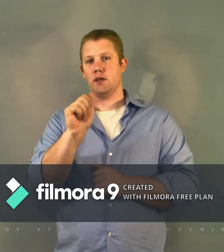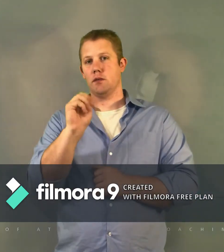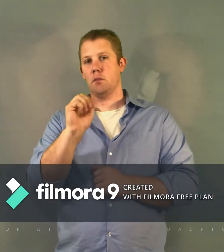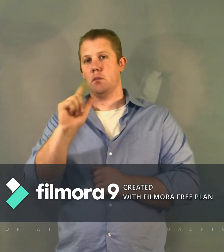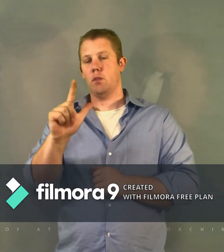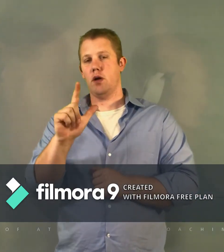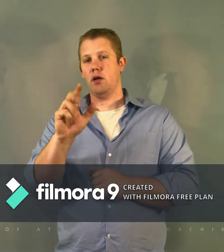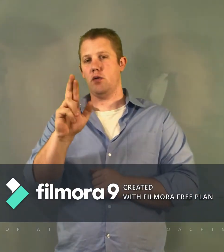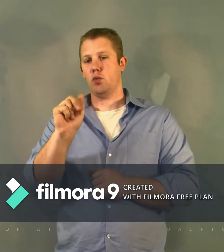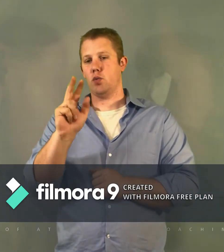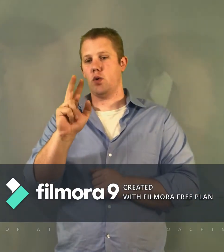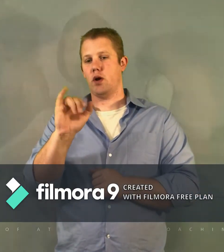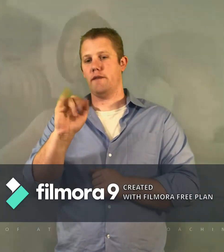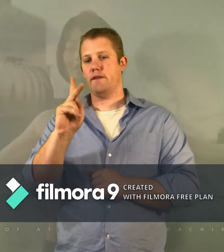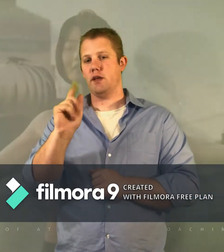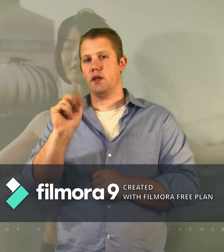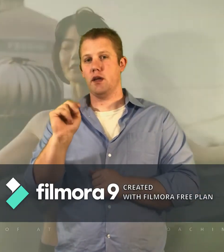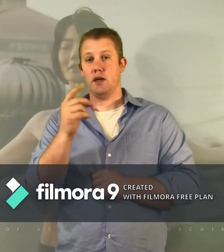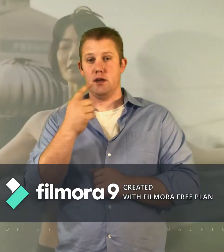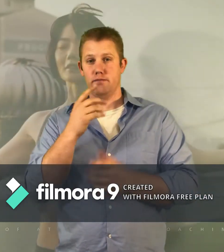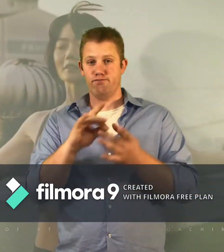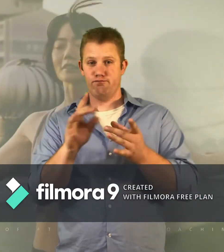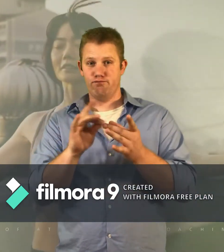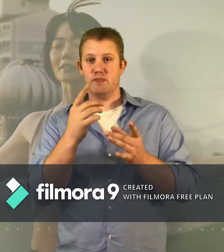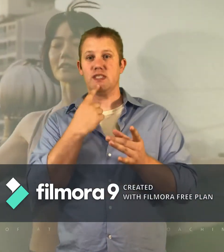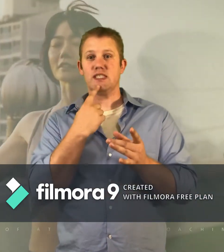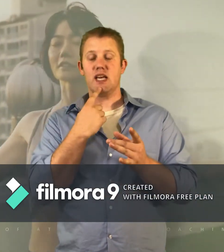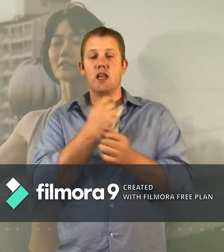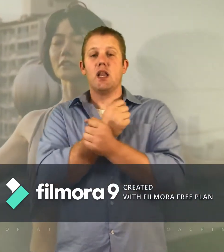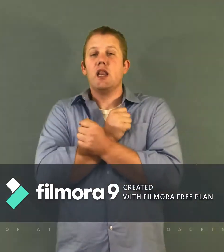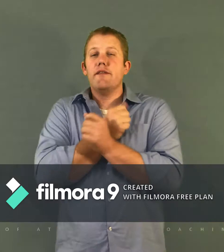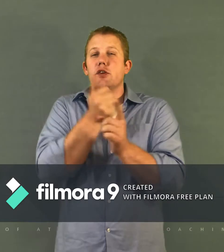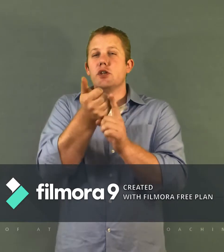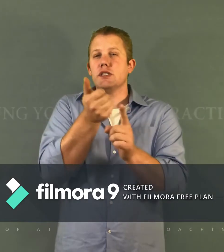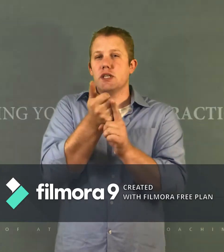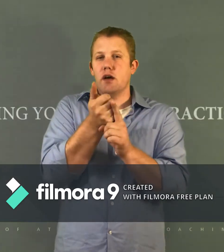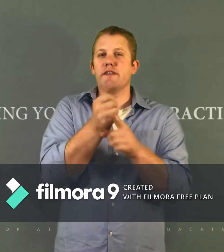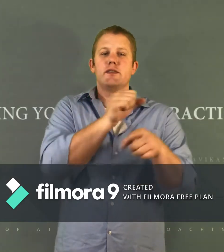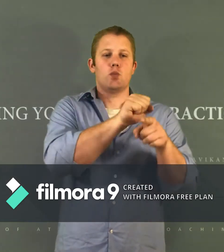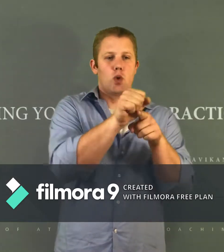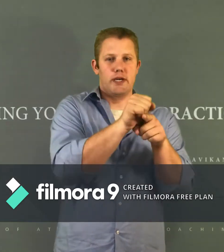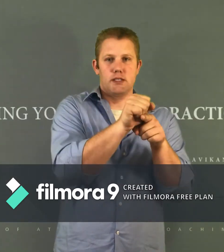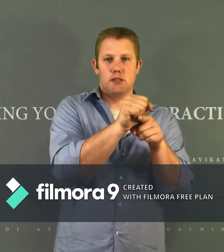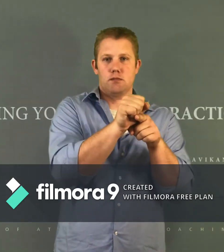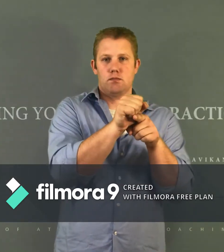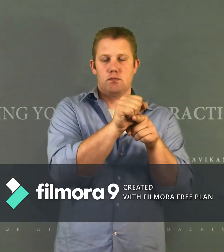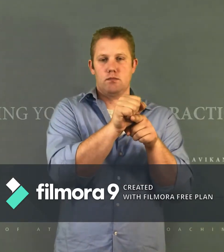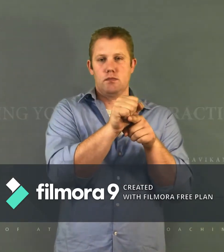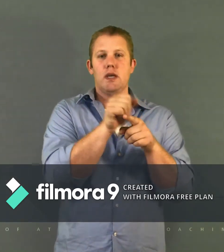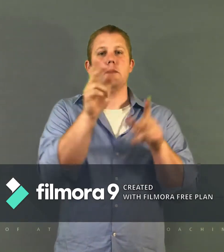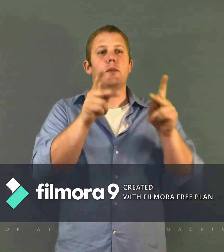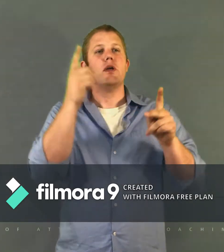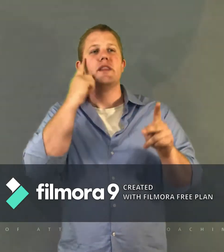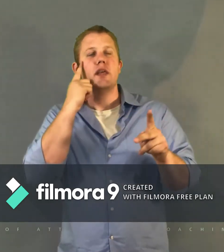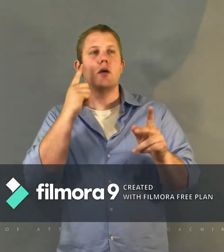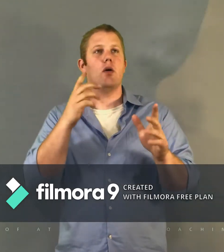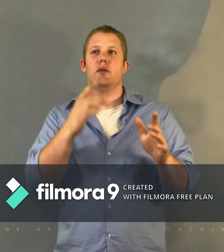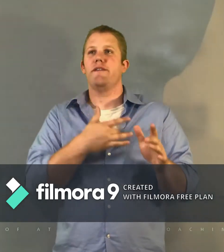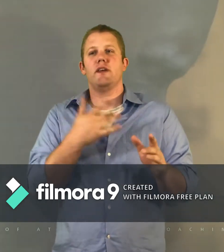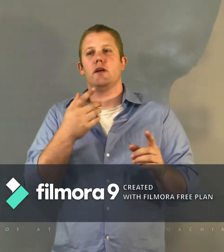yourself. And as Kamal Ravikant said, loving yourself is a practice. People think that it's something